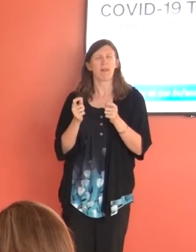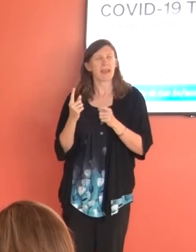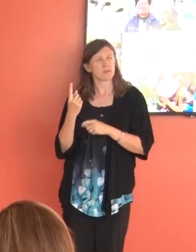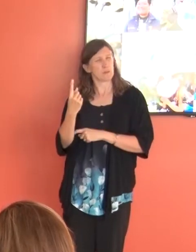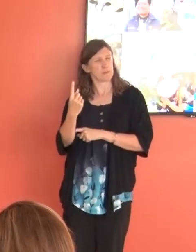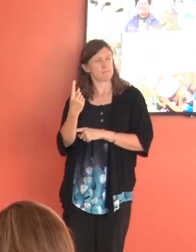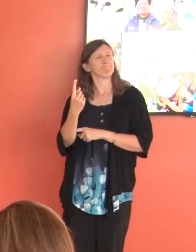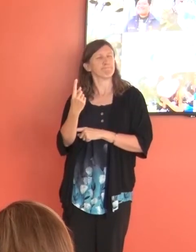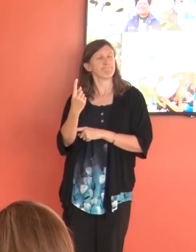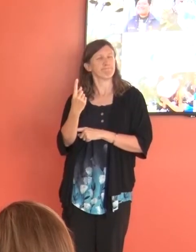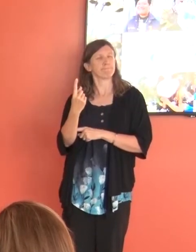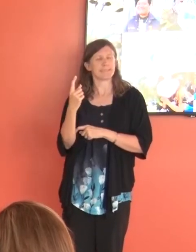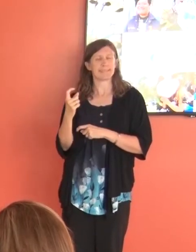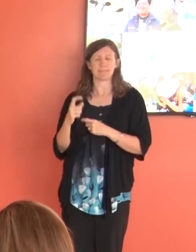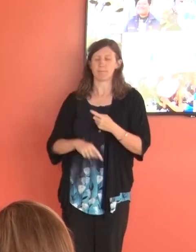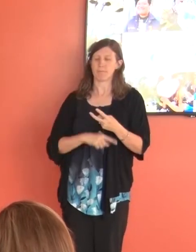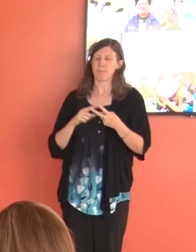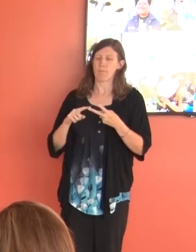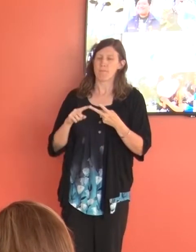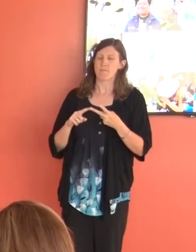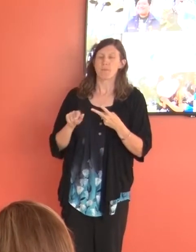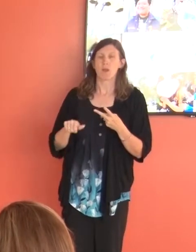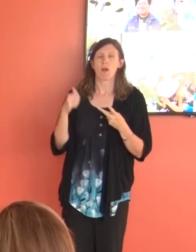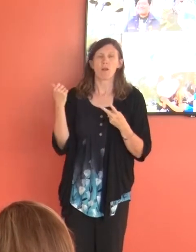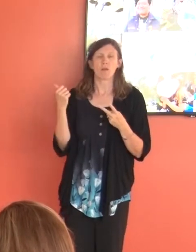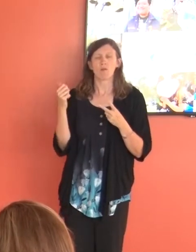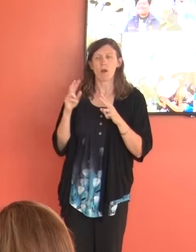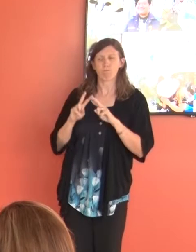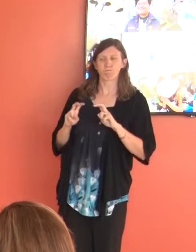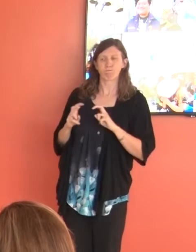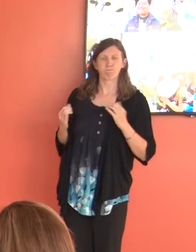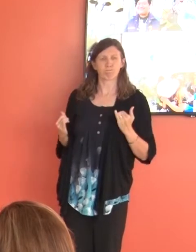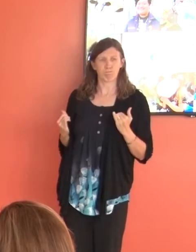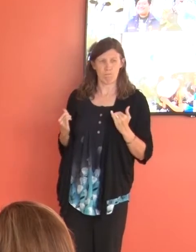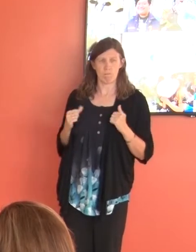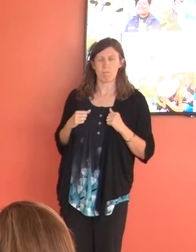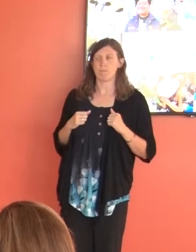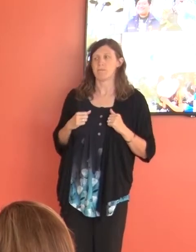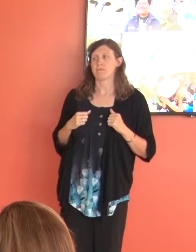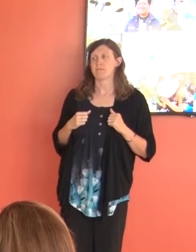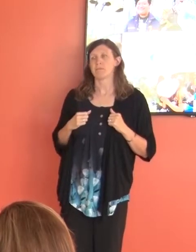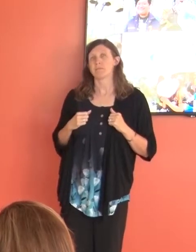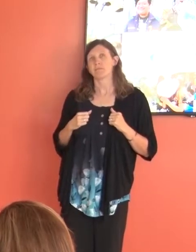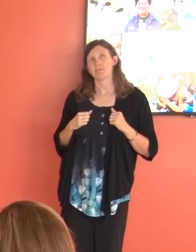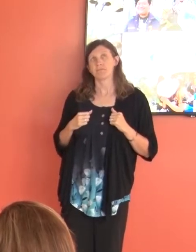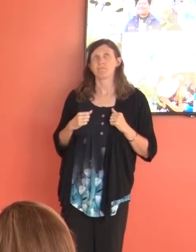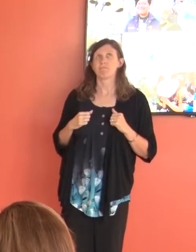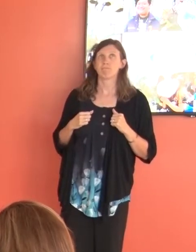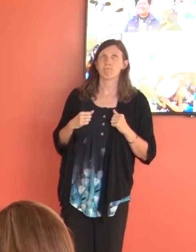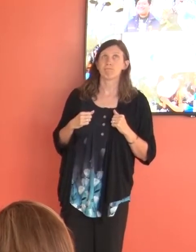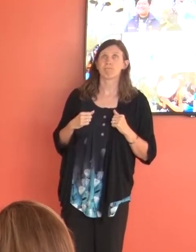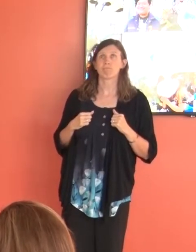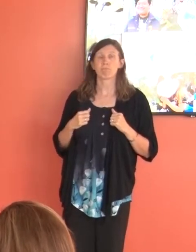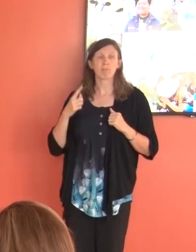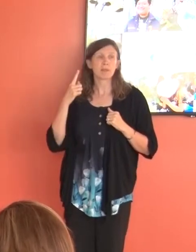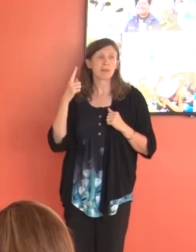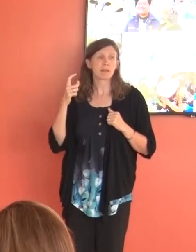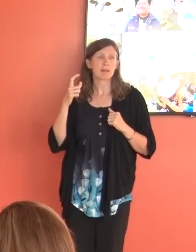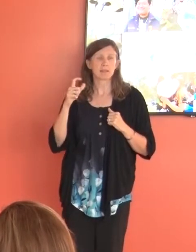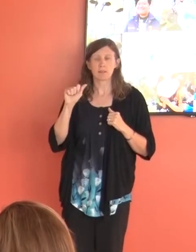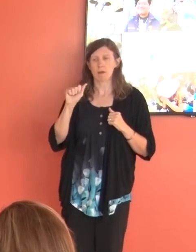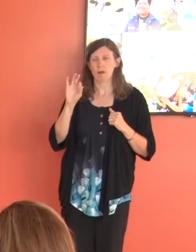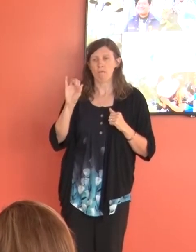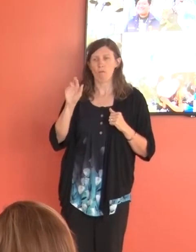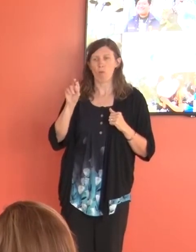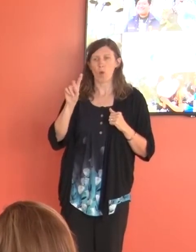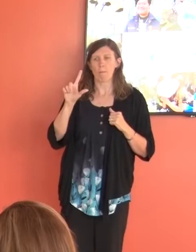in. Another thing that I'll tell you that we're looking at right now, because of affordable housing is